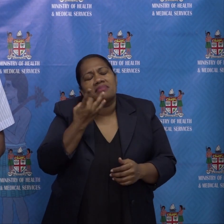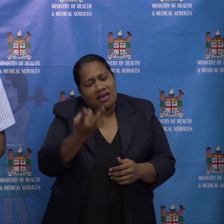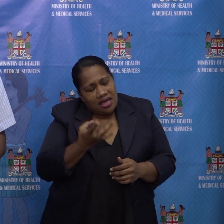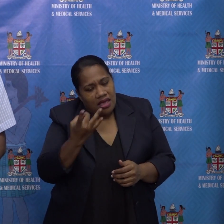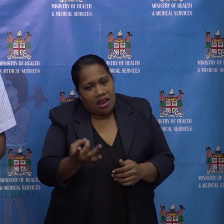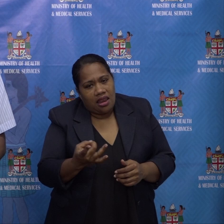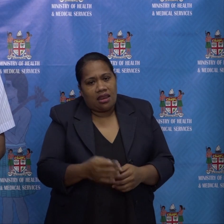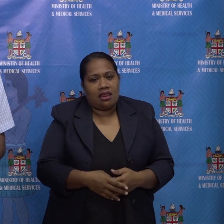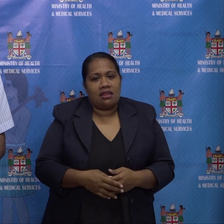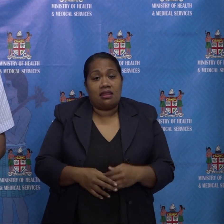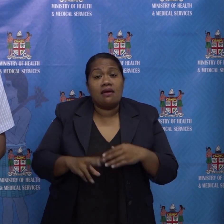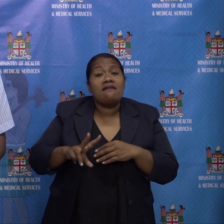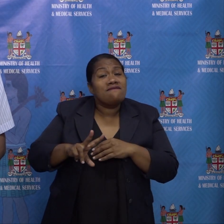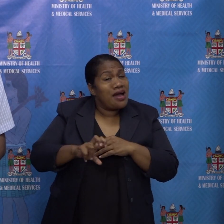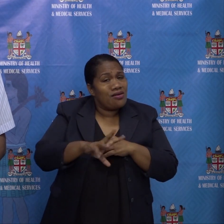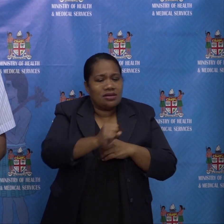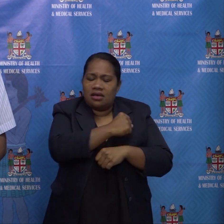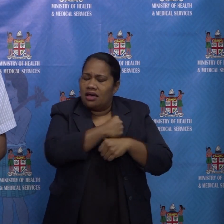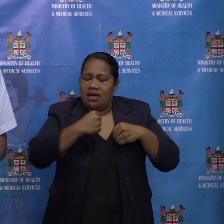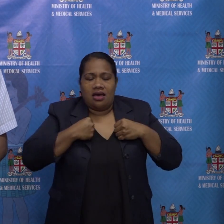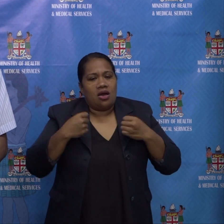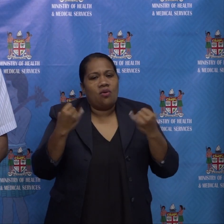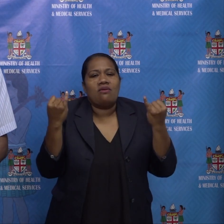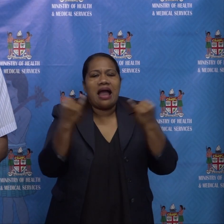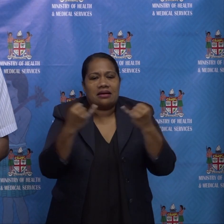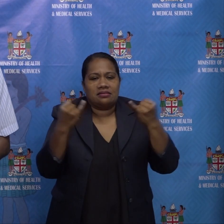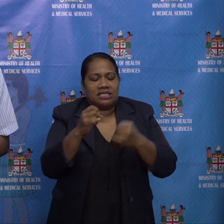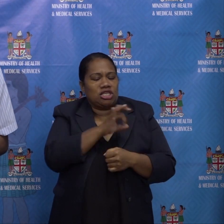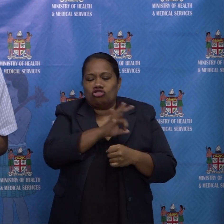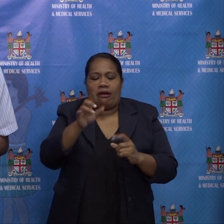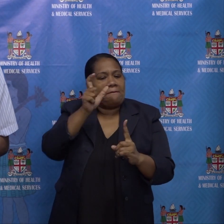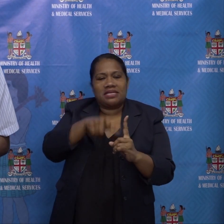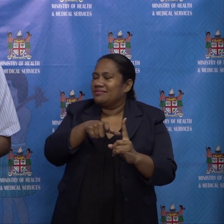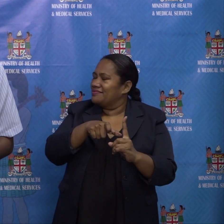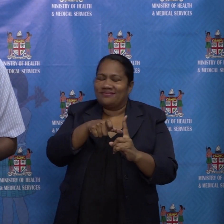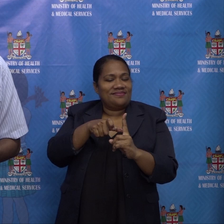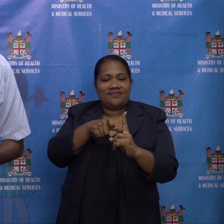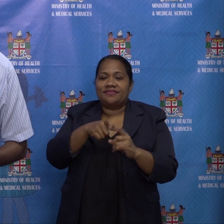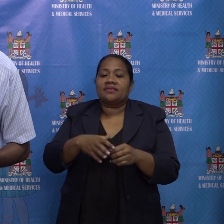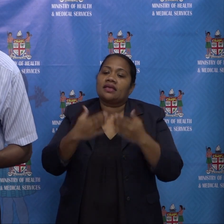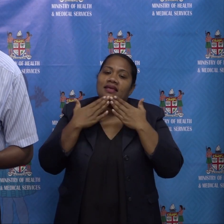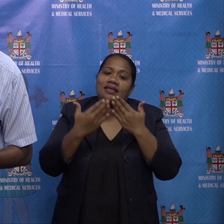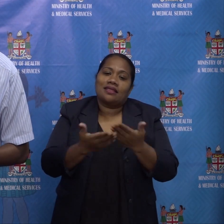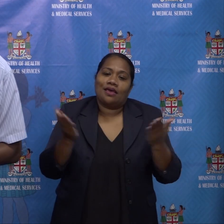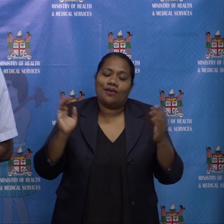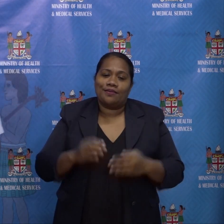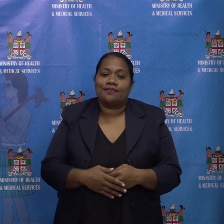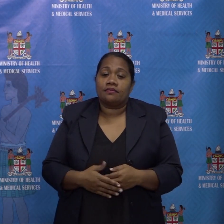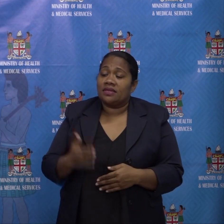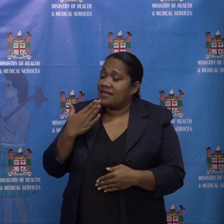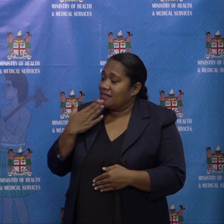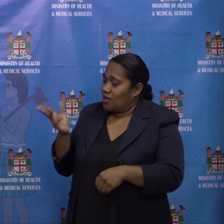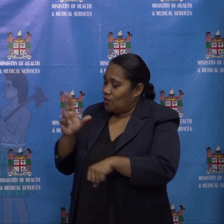The virus is the enemy, not the person. Thank you very much. Thank you very much, Dr. Kudrabu. Thank you, Fong